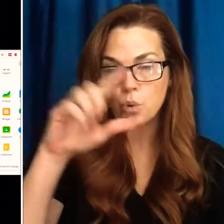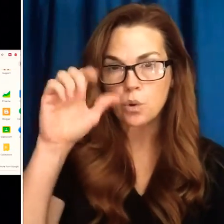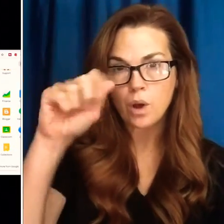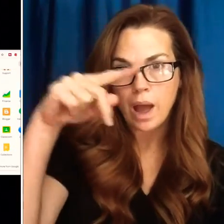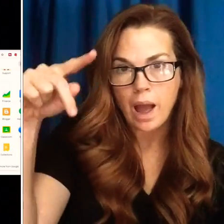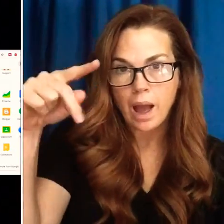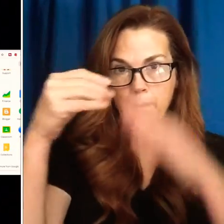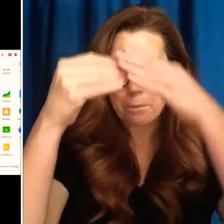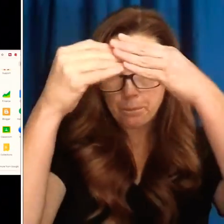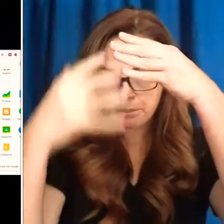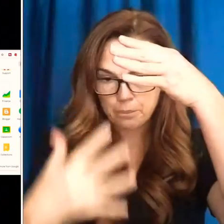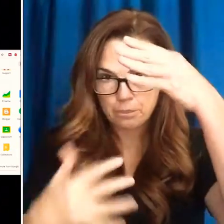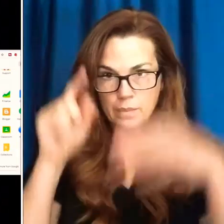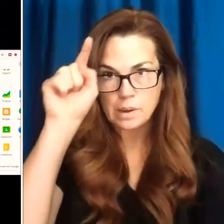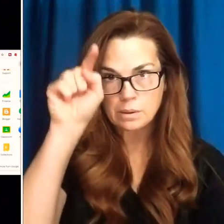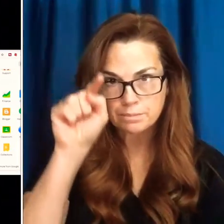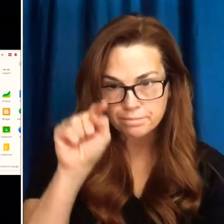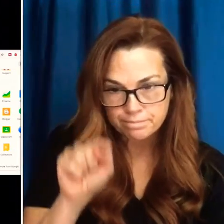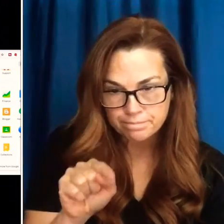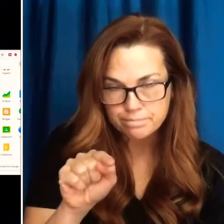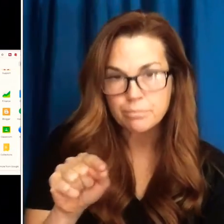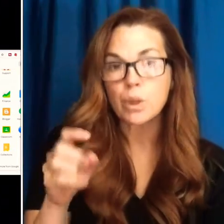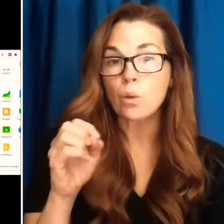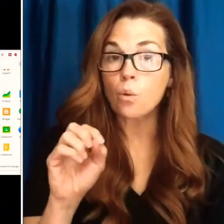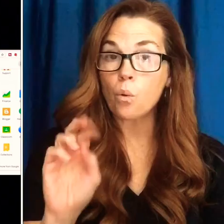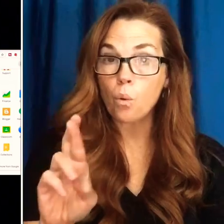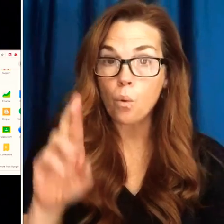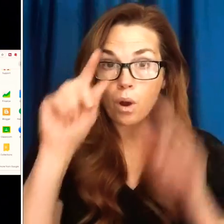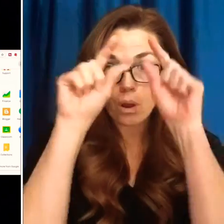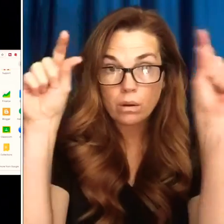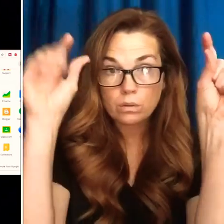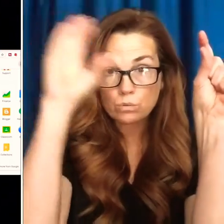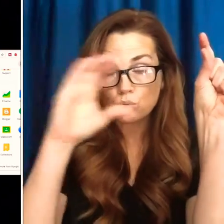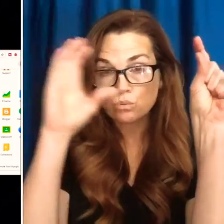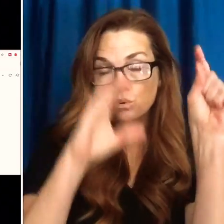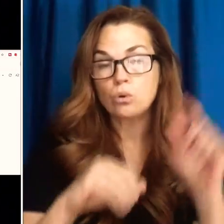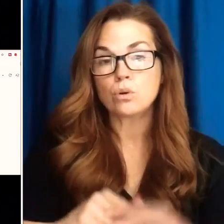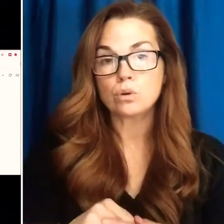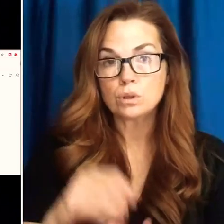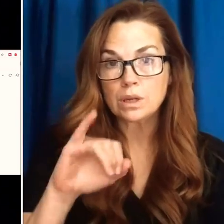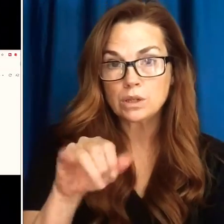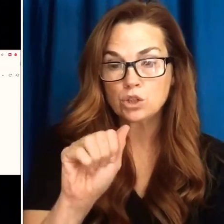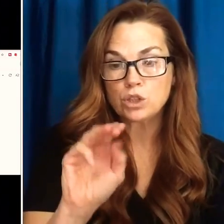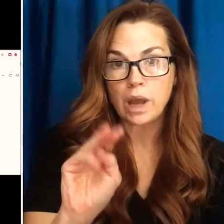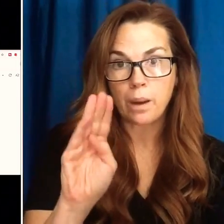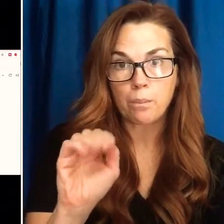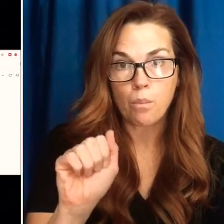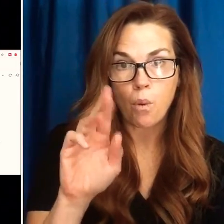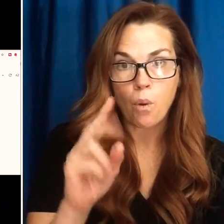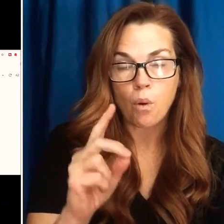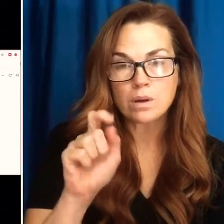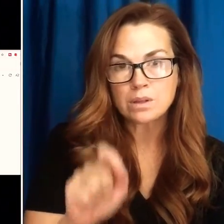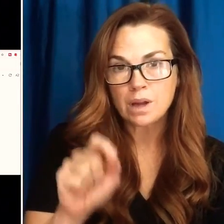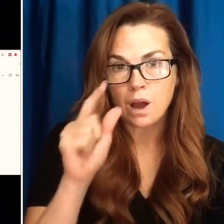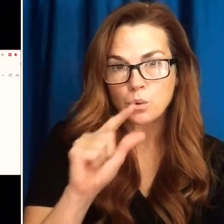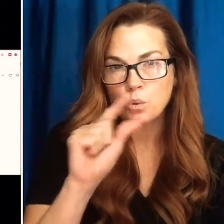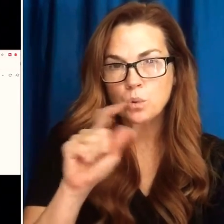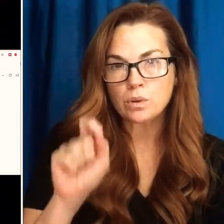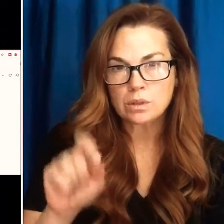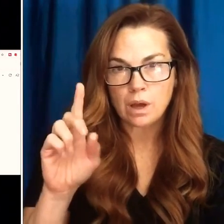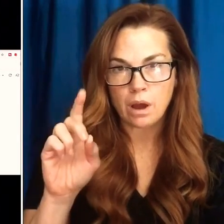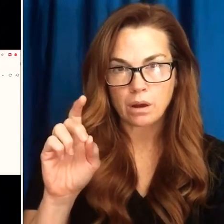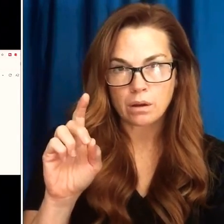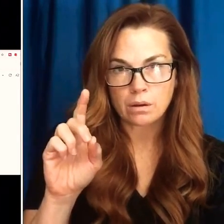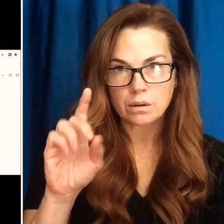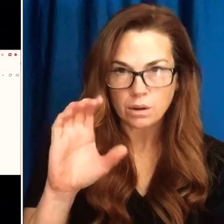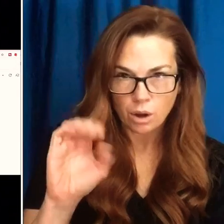down, or you can just type in jamboard.google.com. And once you get there, to start a new jam, you click